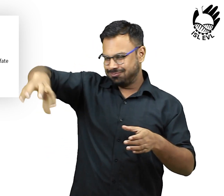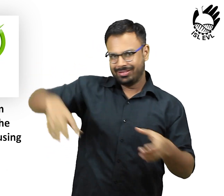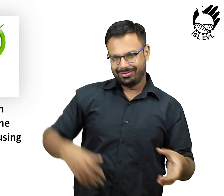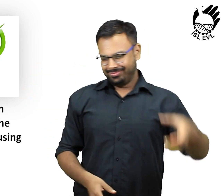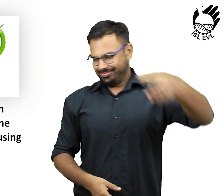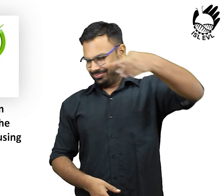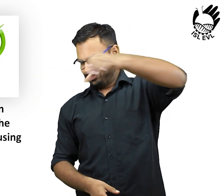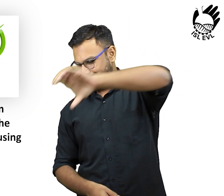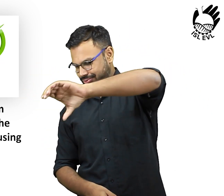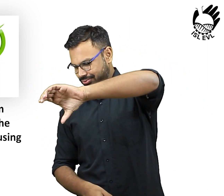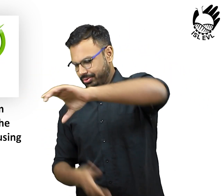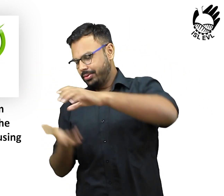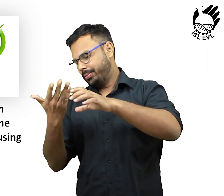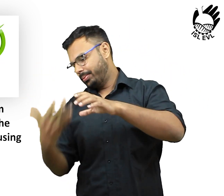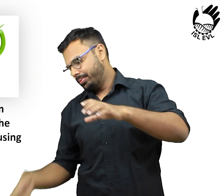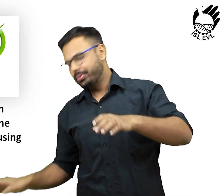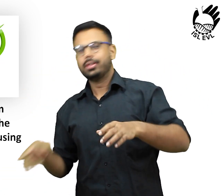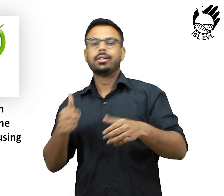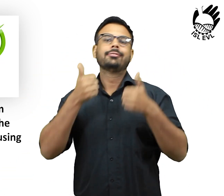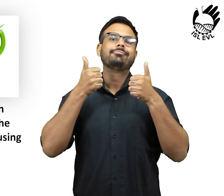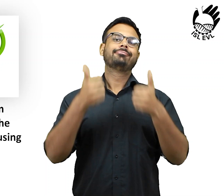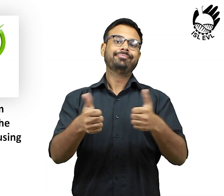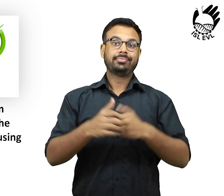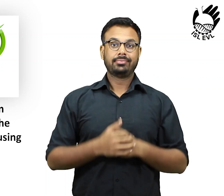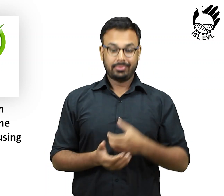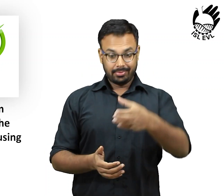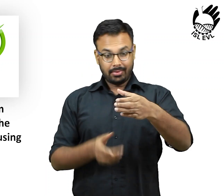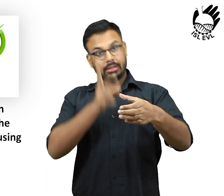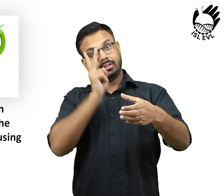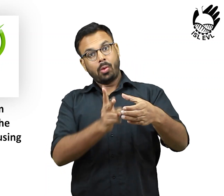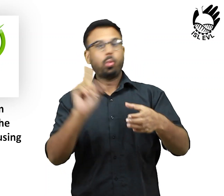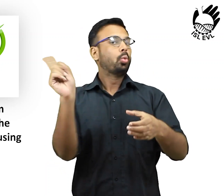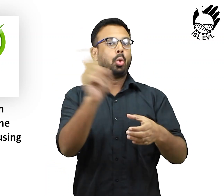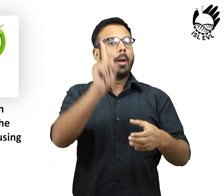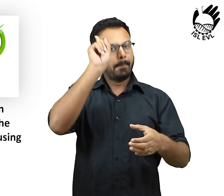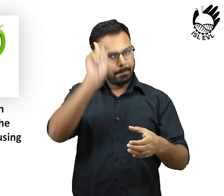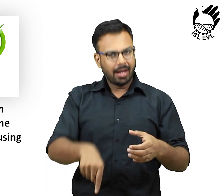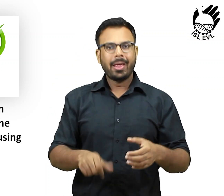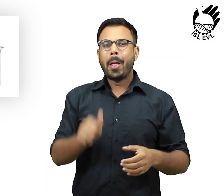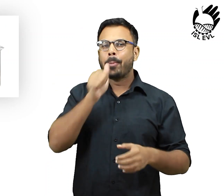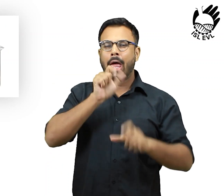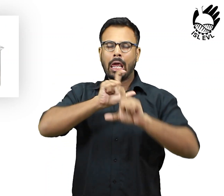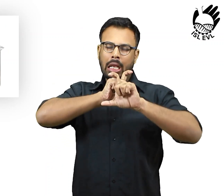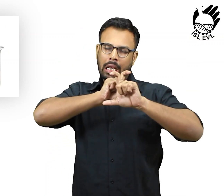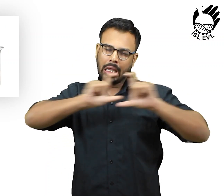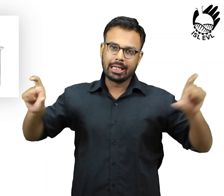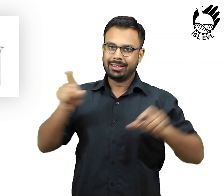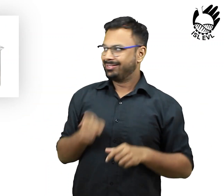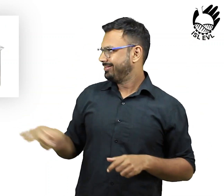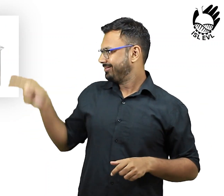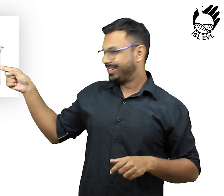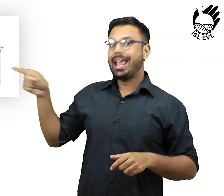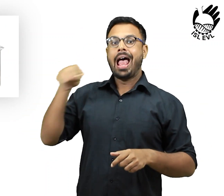which may cause problems when it is poured down the sink. Rinse the flask with distilled water